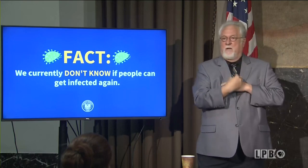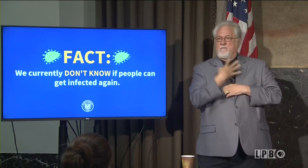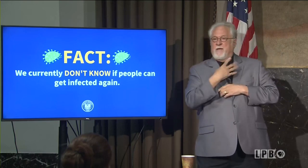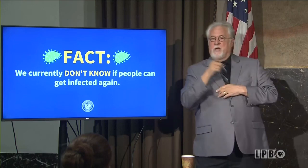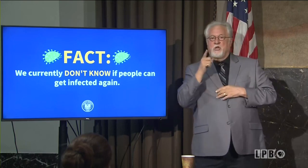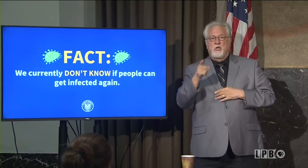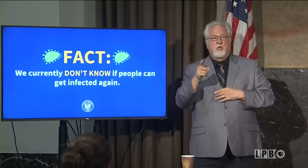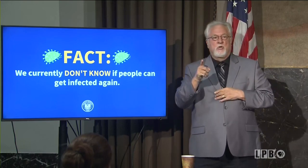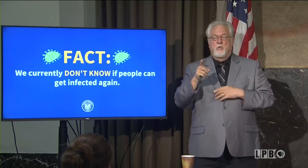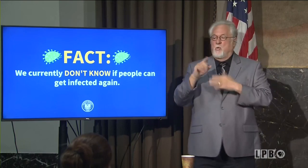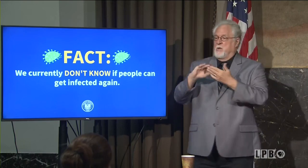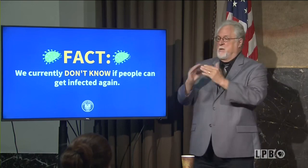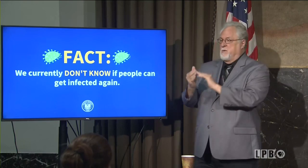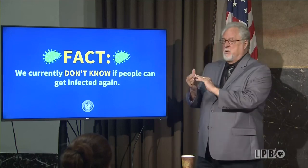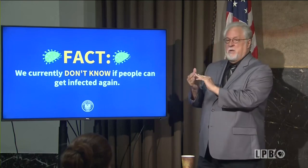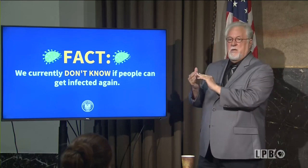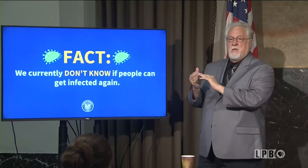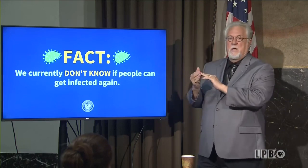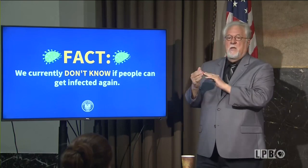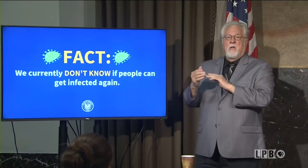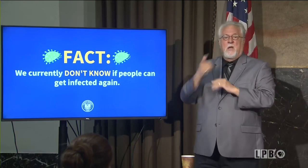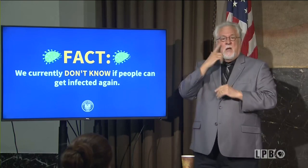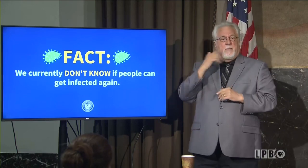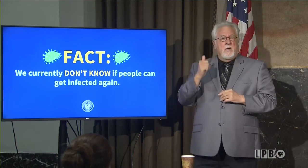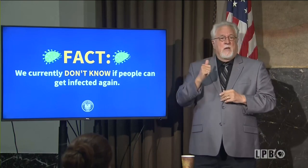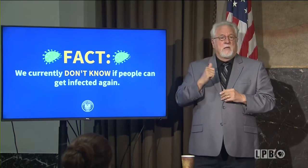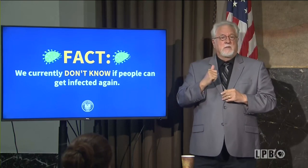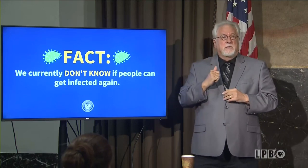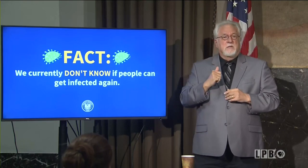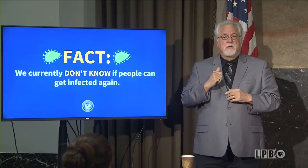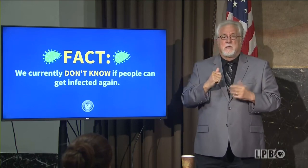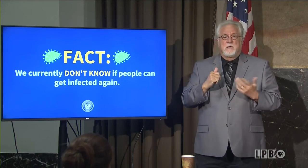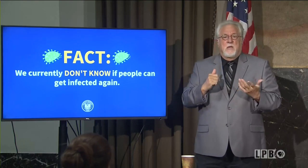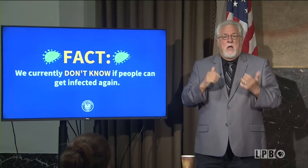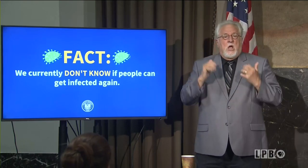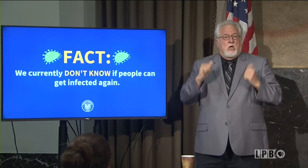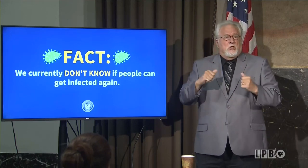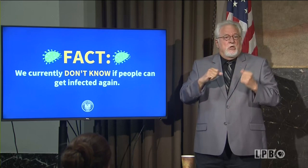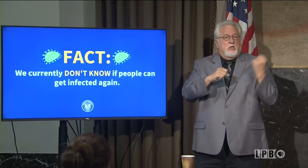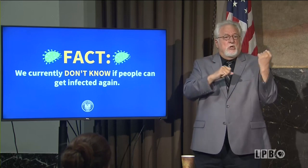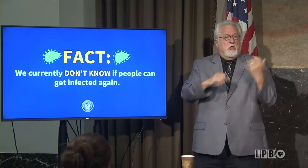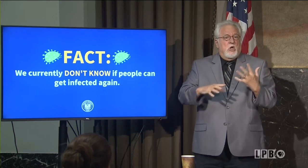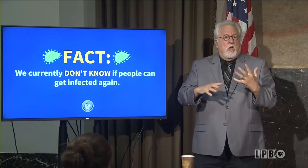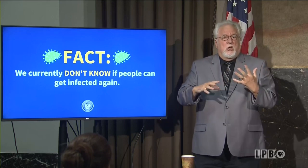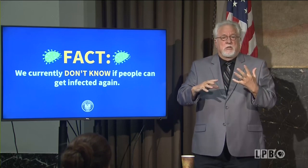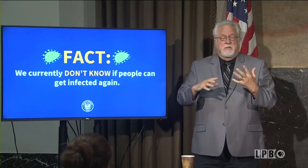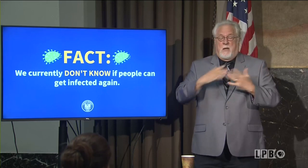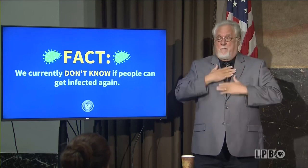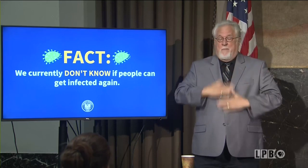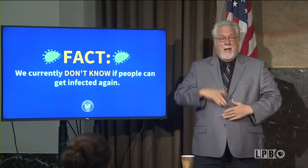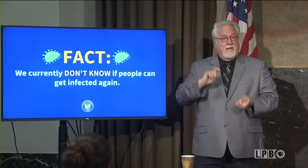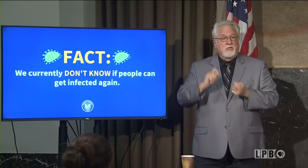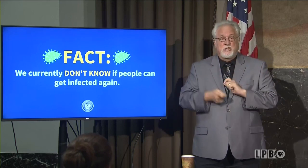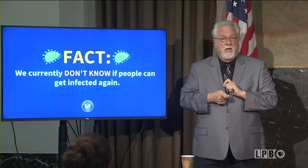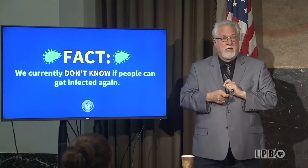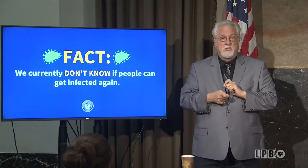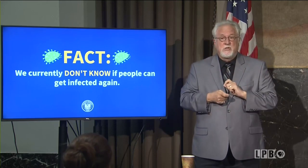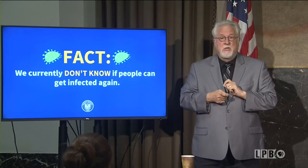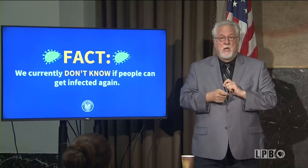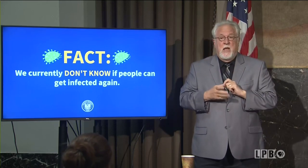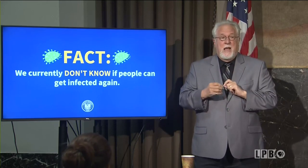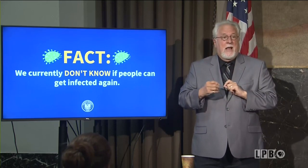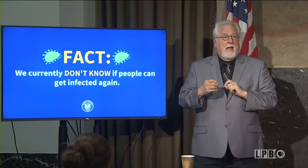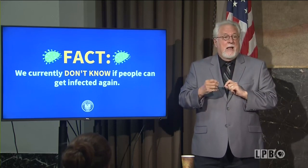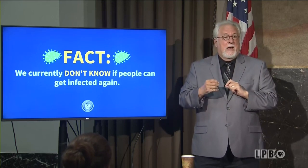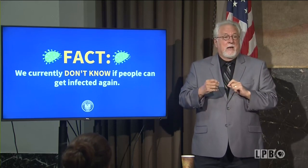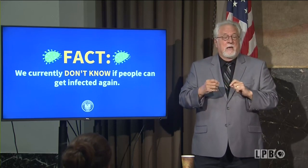affect you, the community, because it can create antibody change in your body, and that